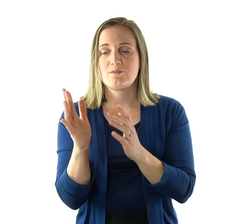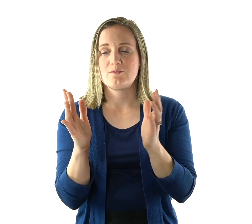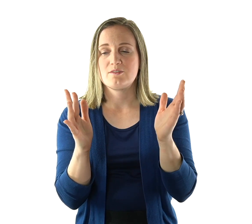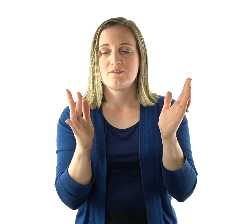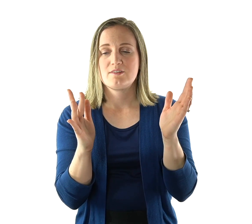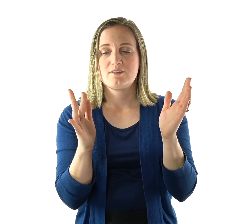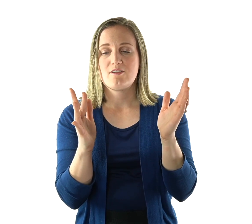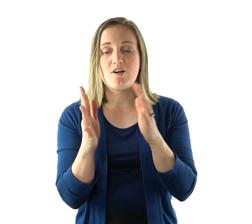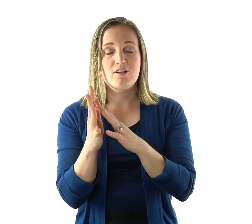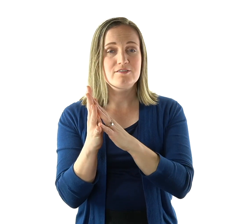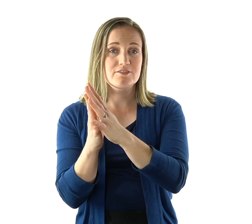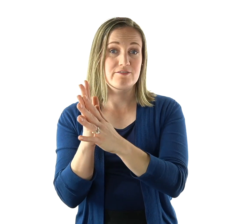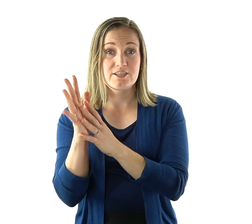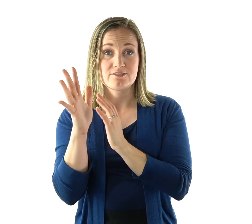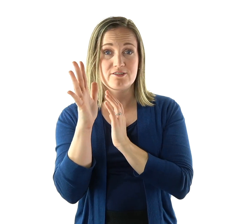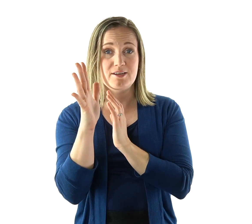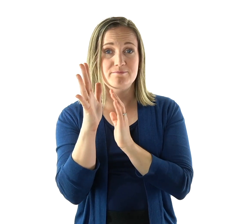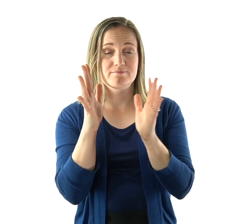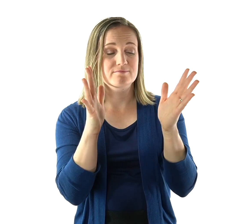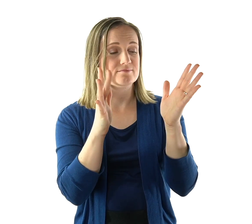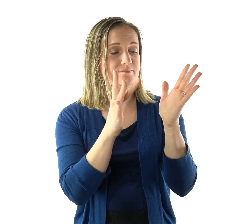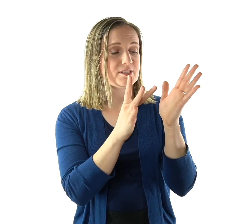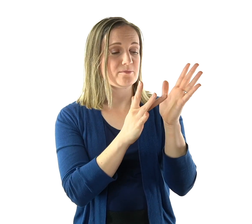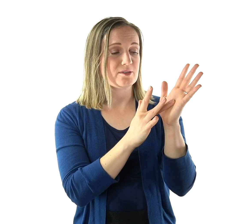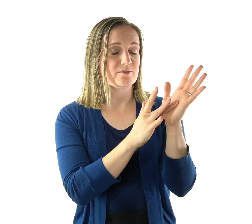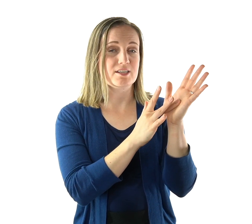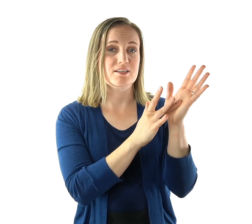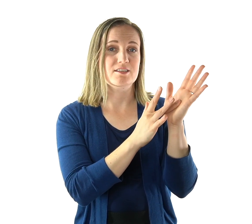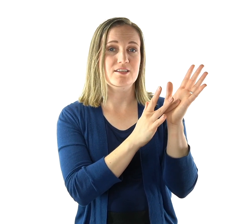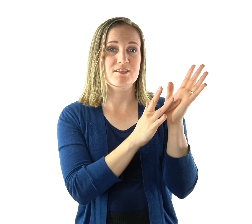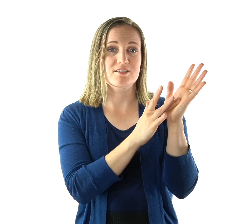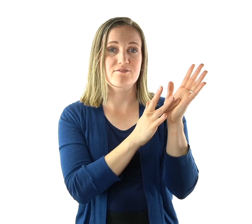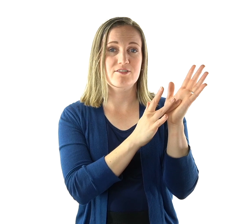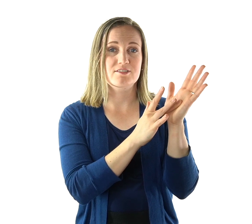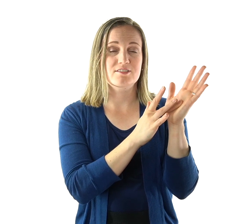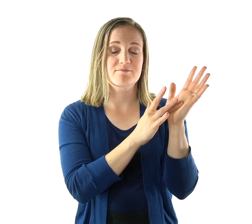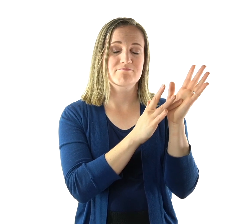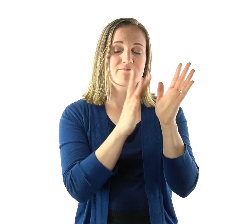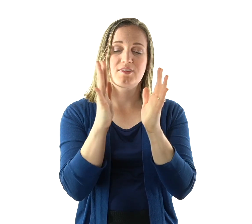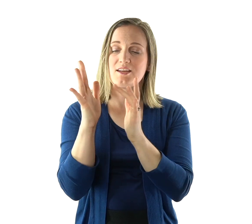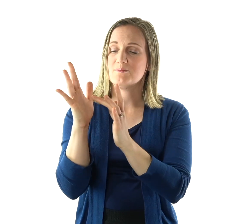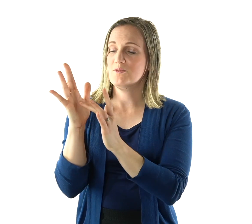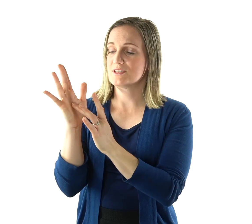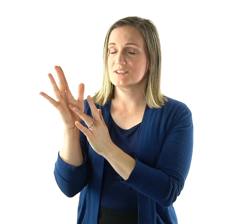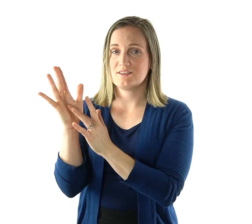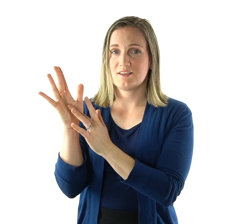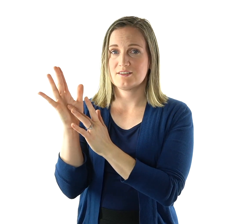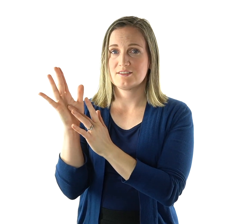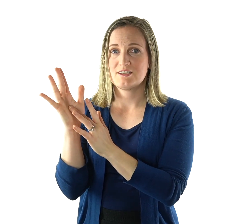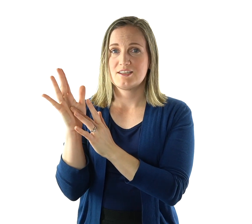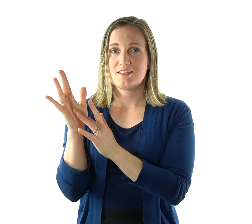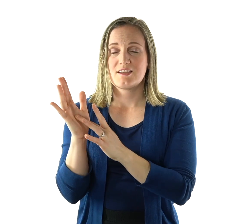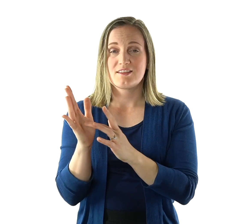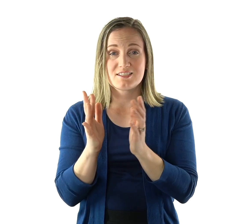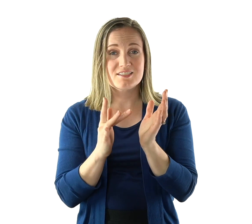So all of your fingers are up, but the middle one is in the front, and it points there. This